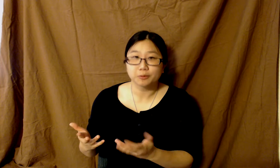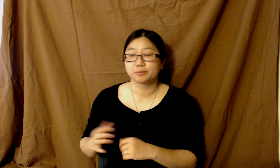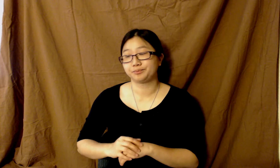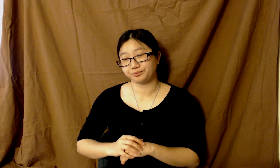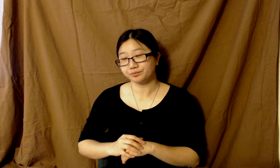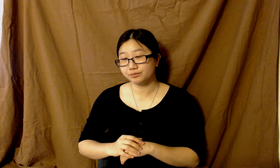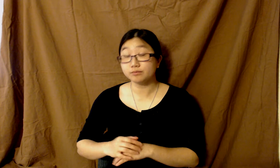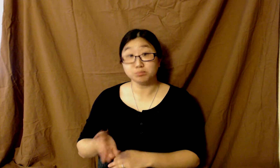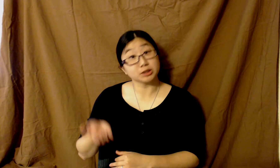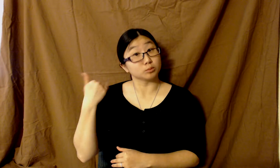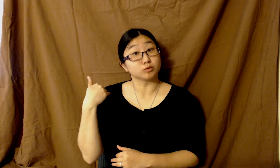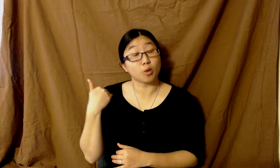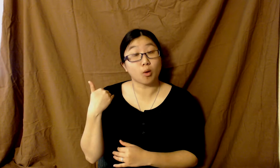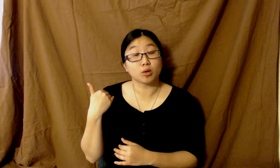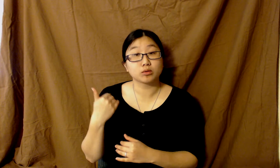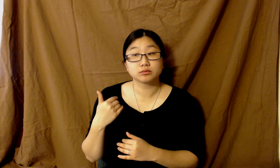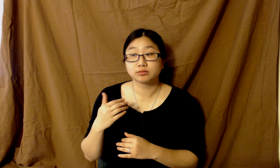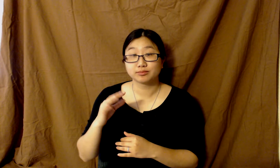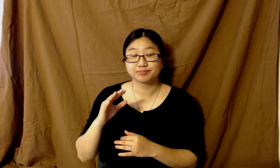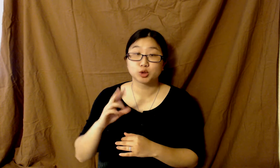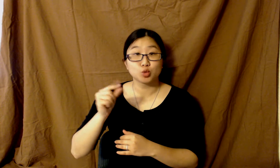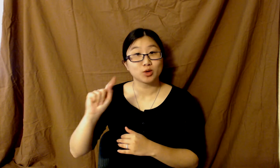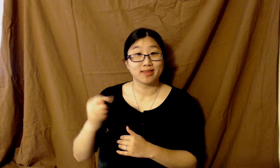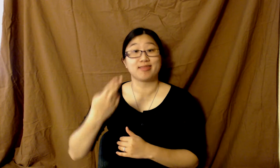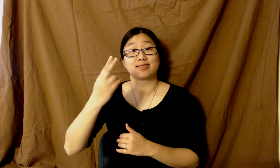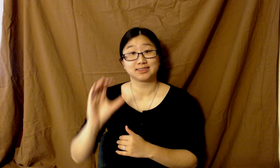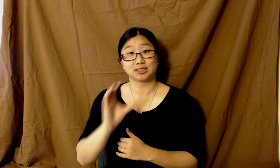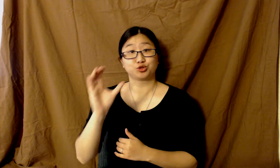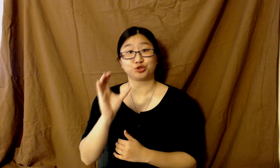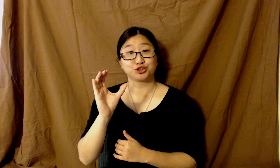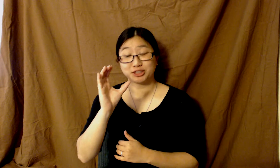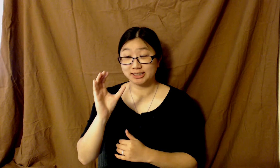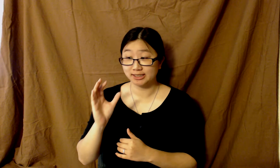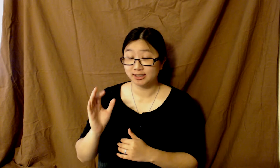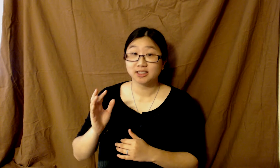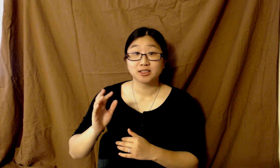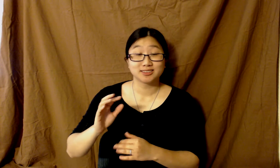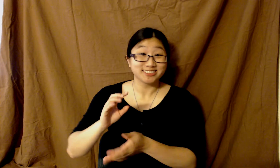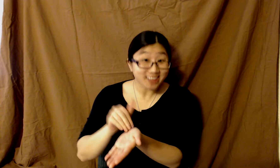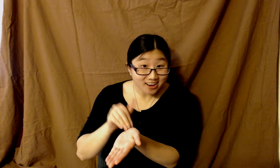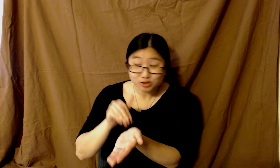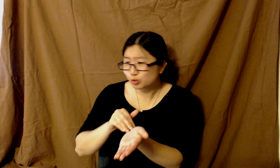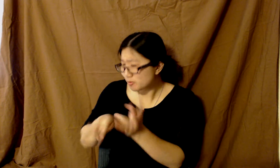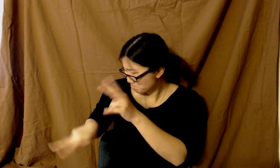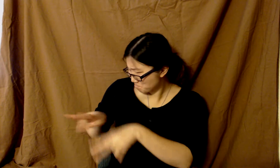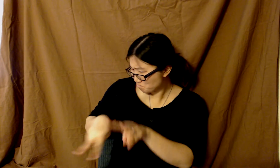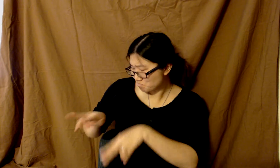early 20th century, physicians often diagnosed emotional distress in their patients just by observation. It